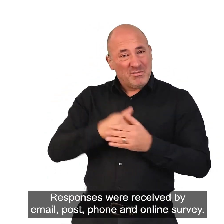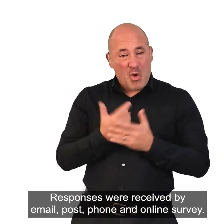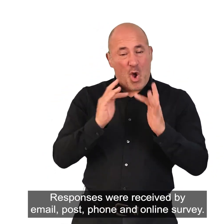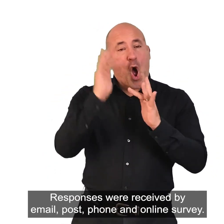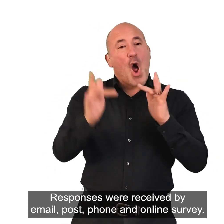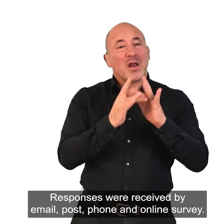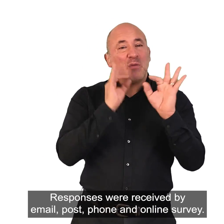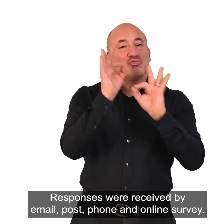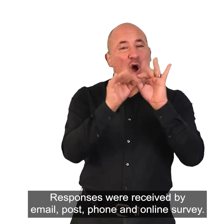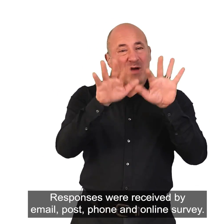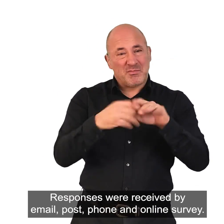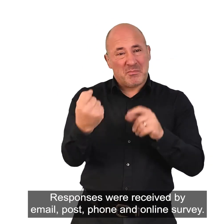survey.